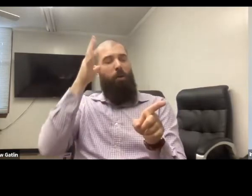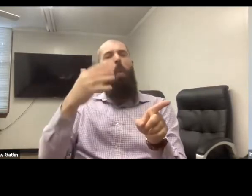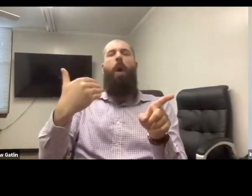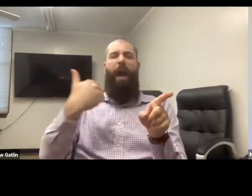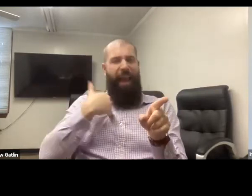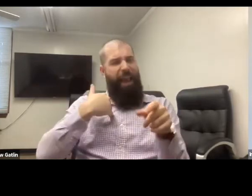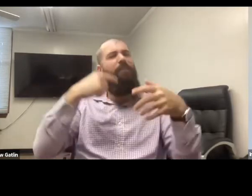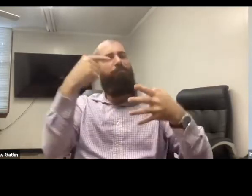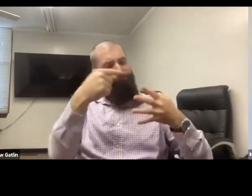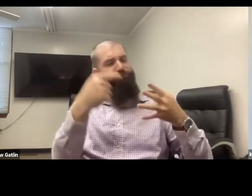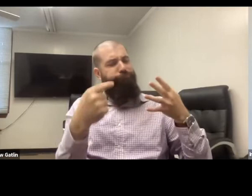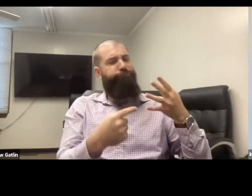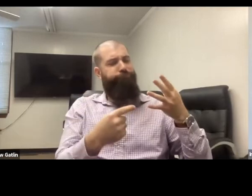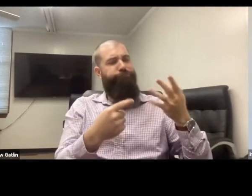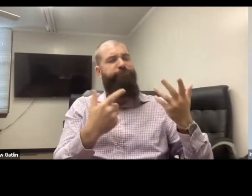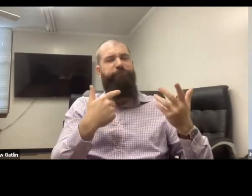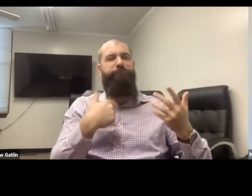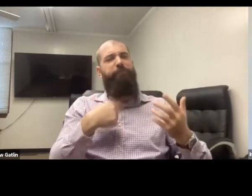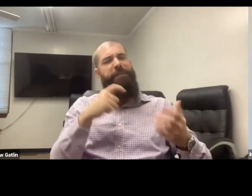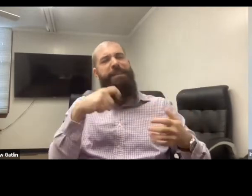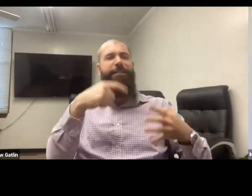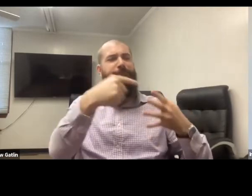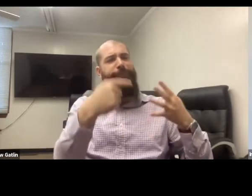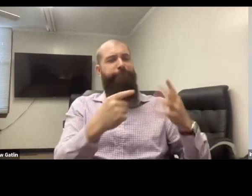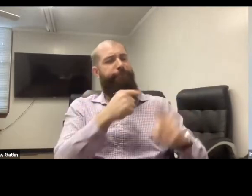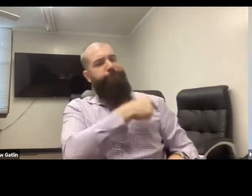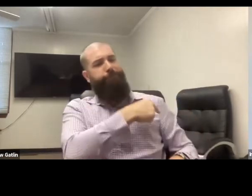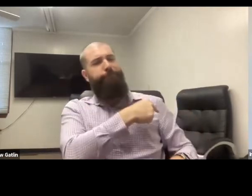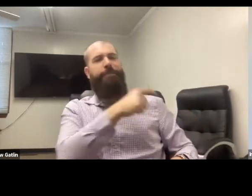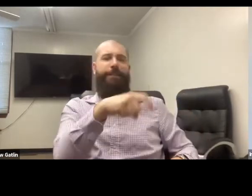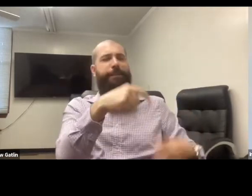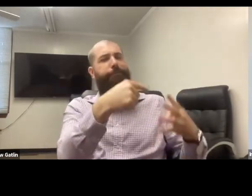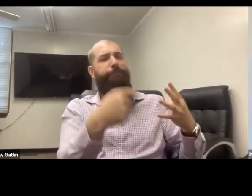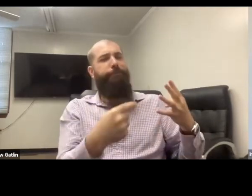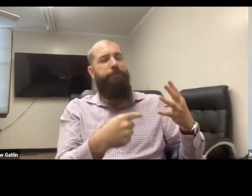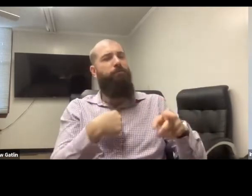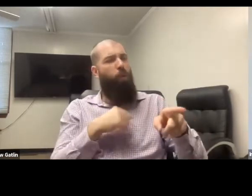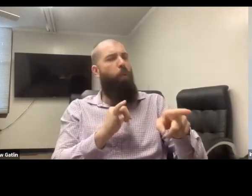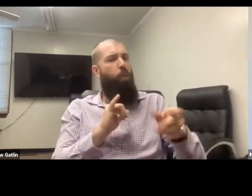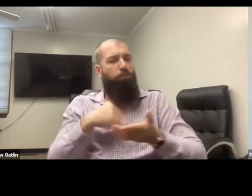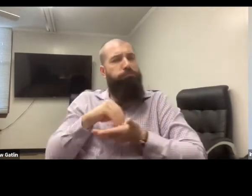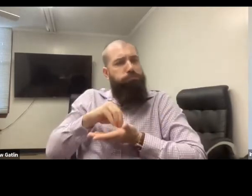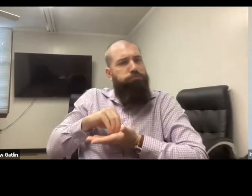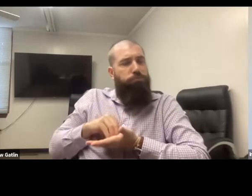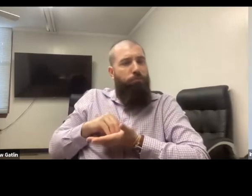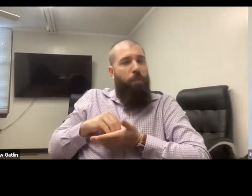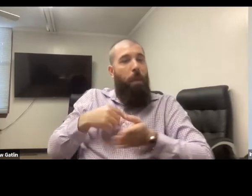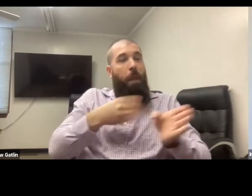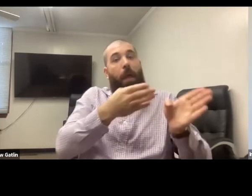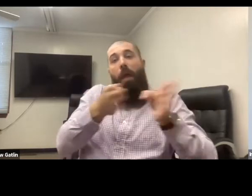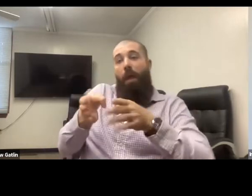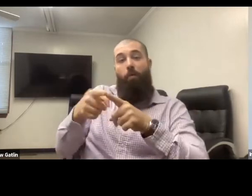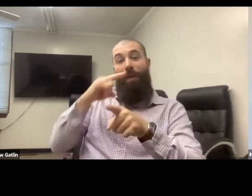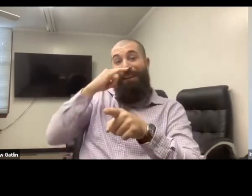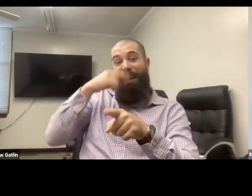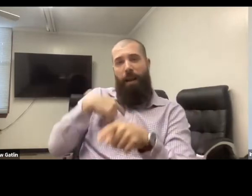But sometimes I've noticed that the parents have a lot of needs that they, you know, things that they need. And